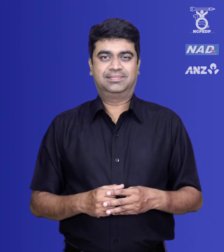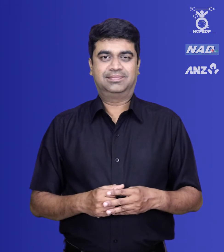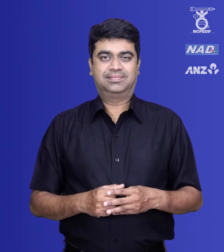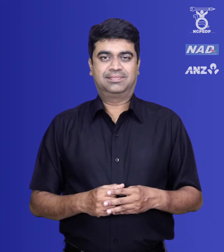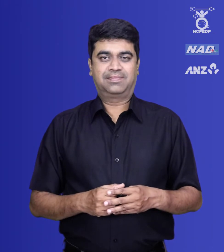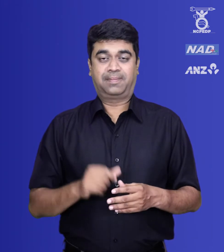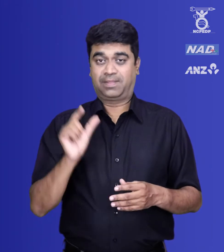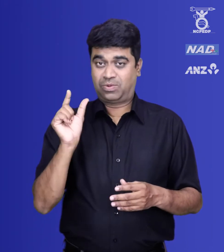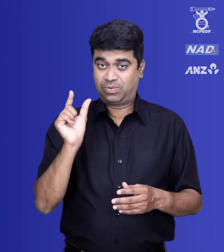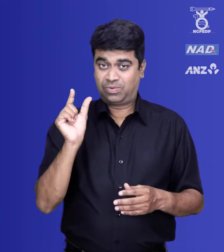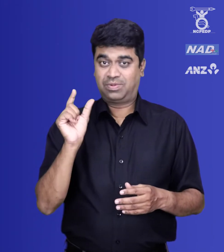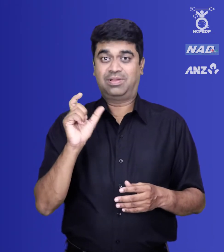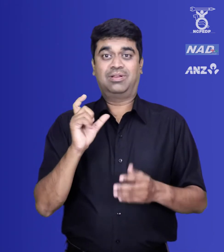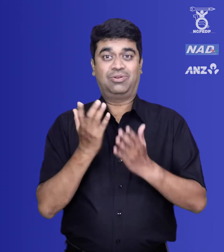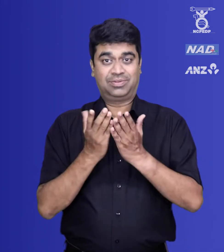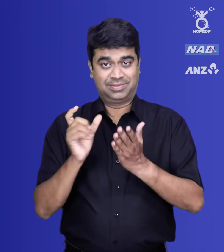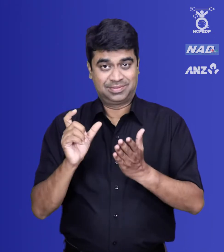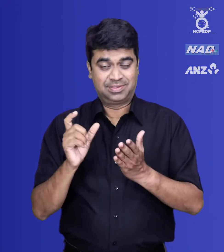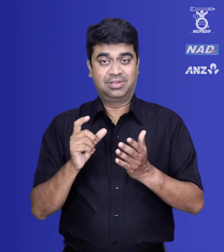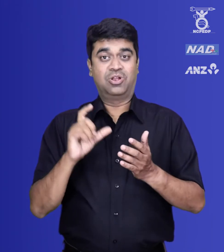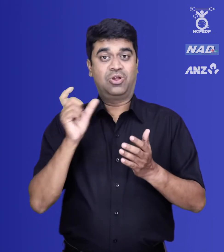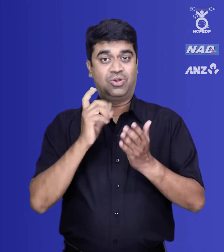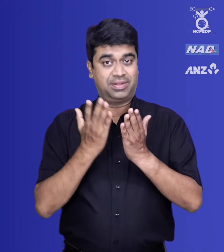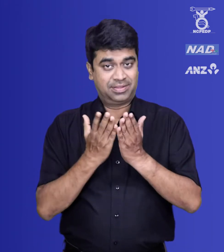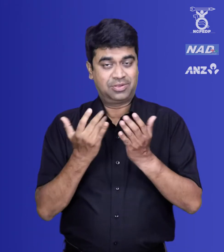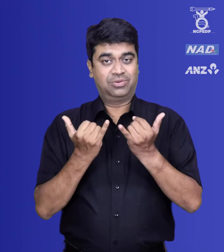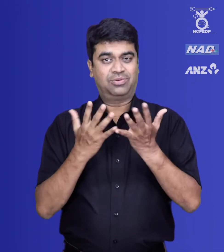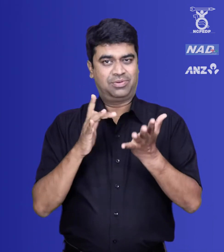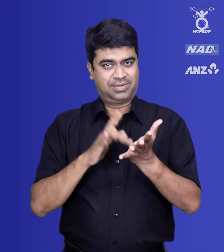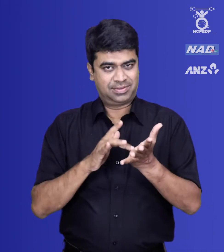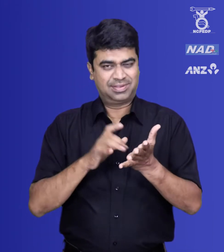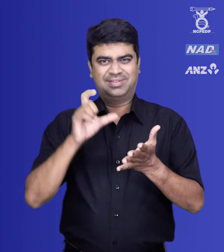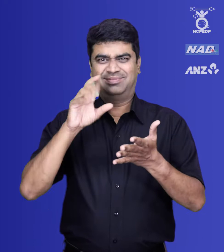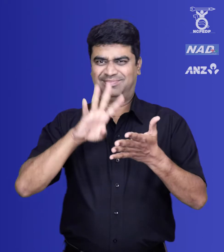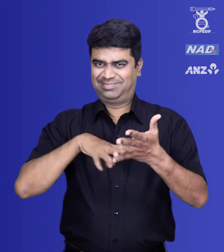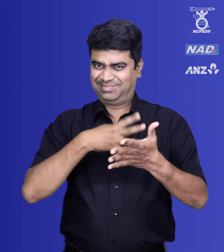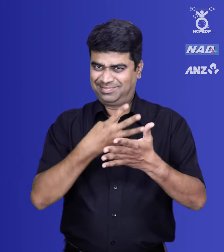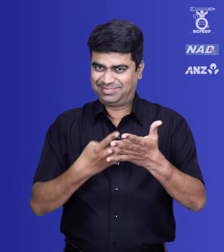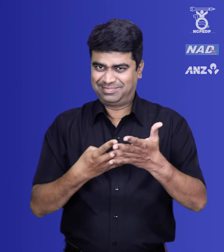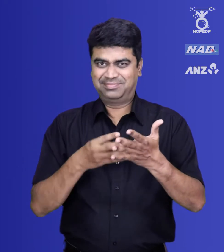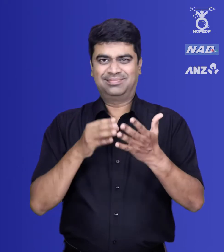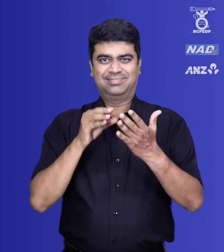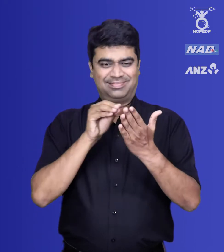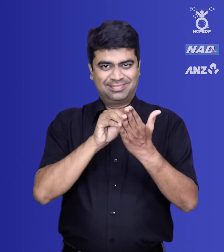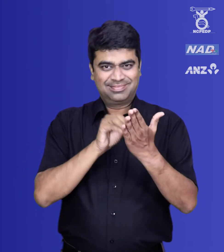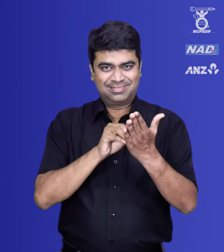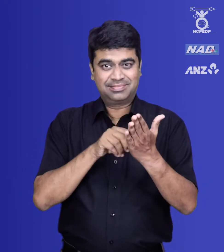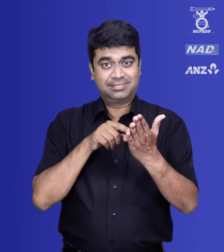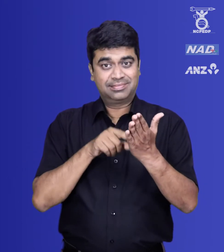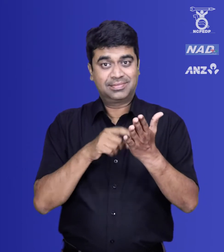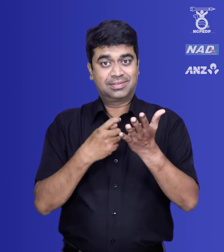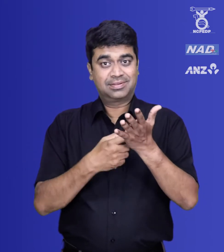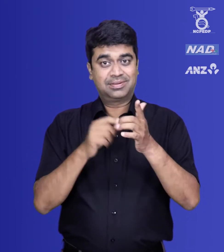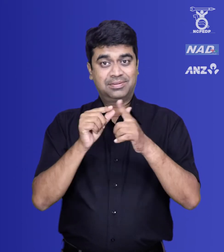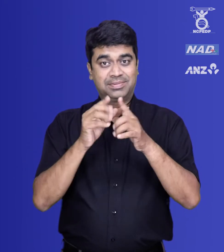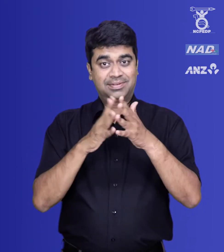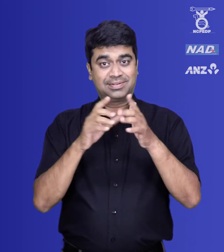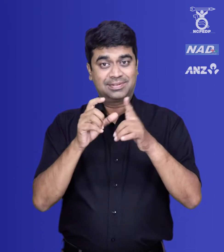Ensure that the rights of persons with disabilities are included in the curriculum in